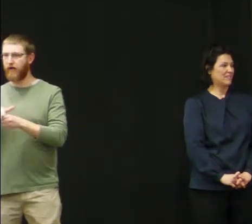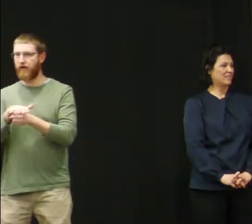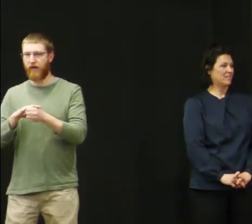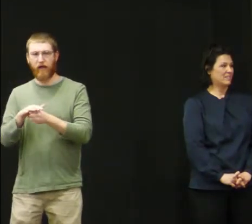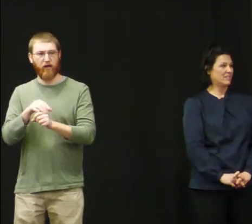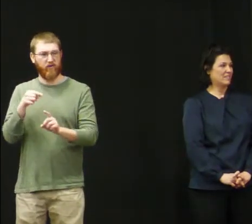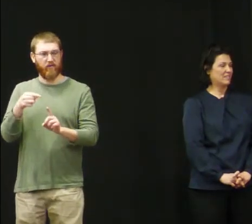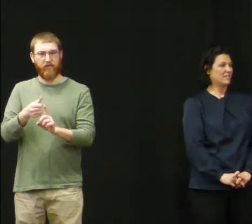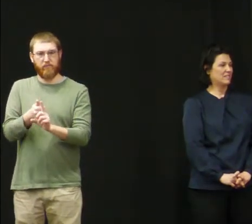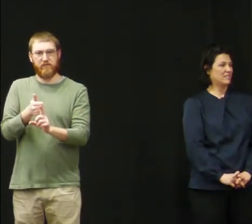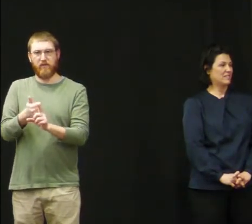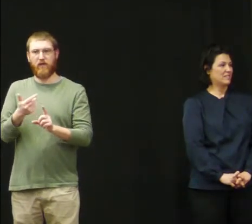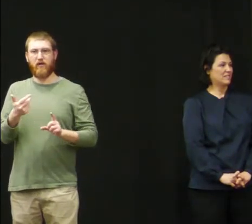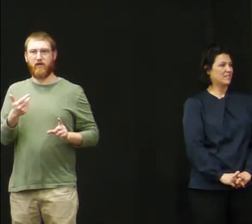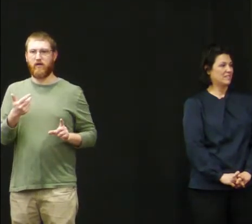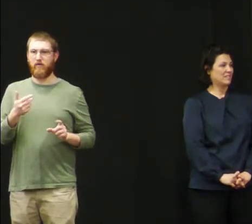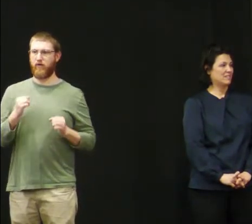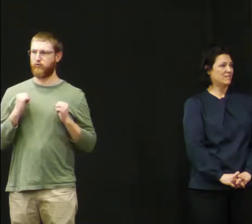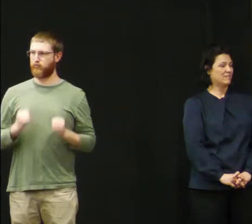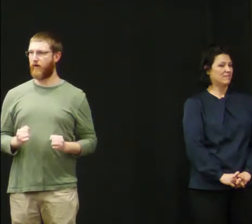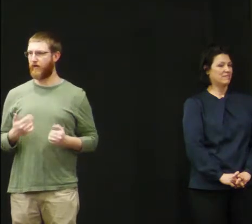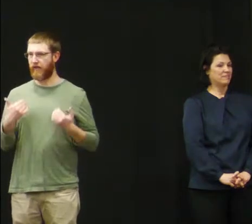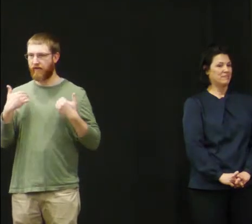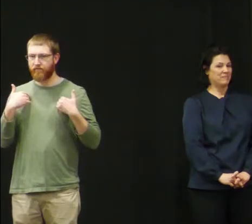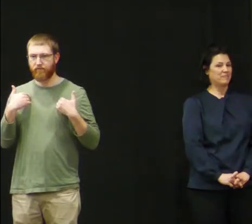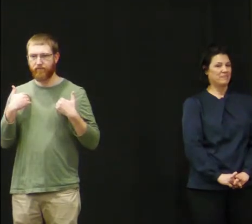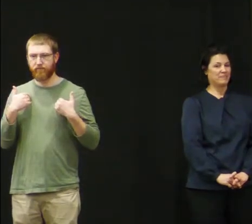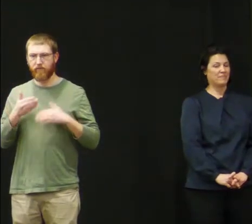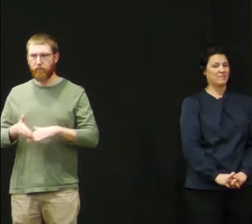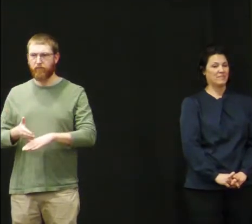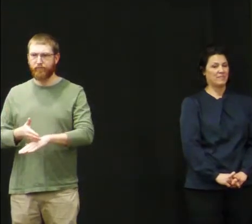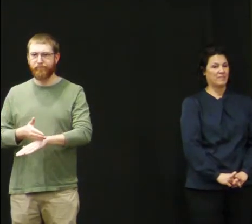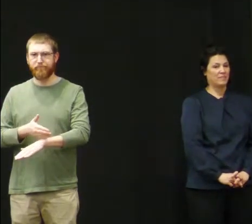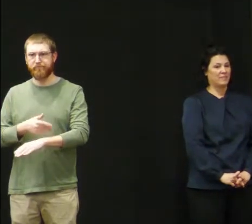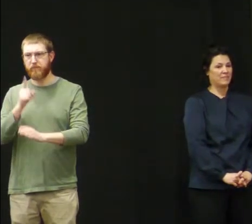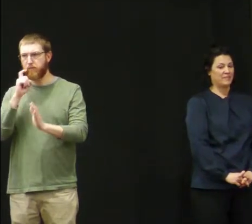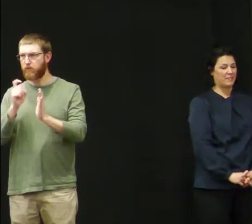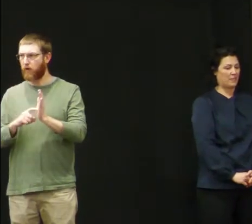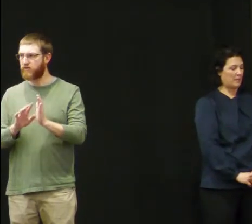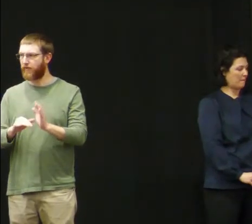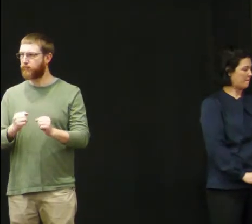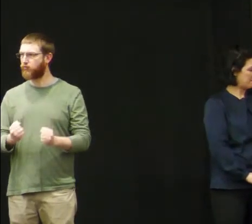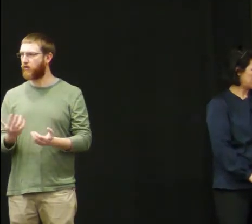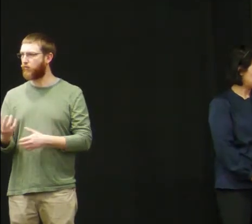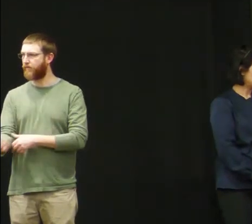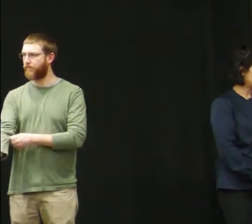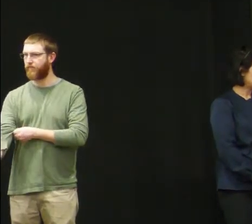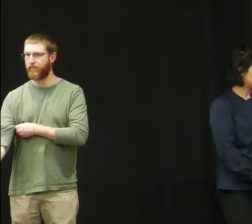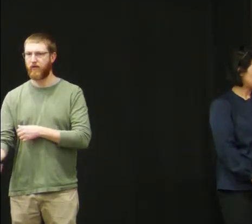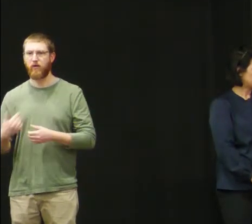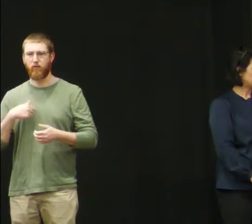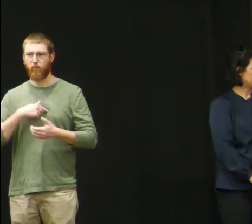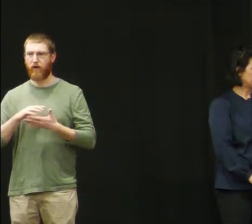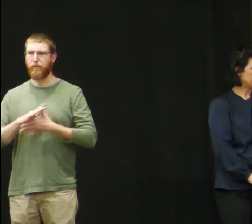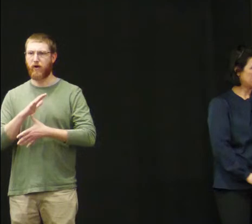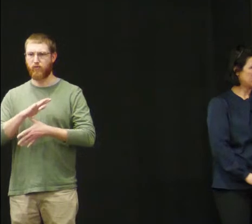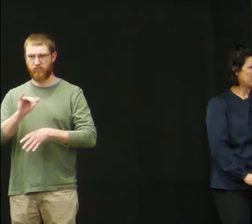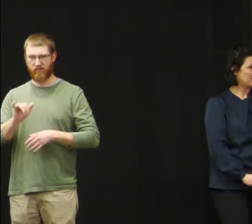they have a strength that they're doing better in. So we do need to prioritize those. The thing